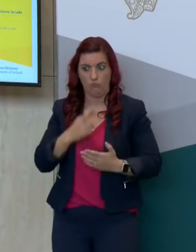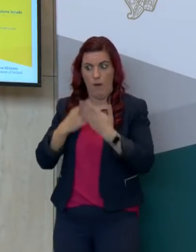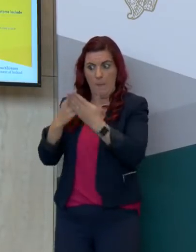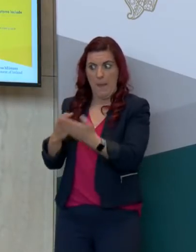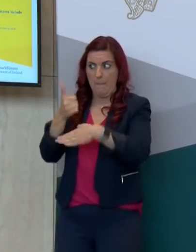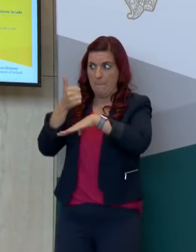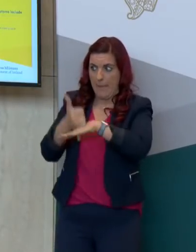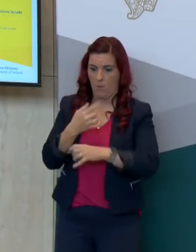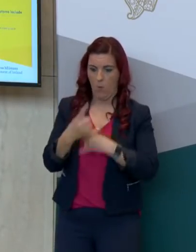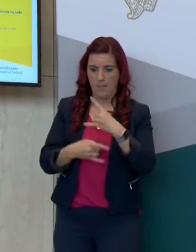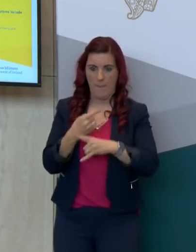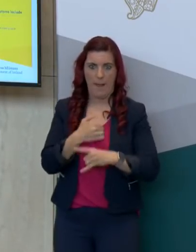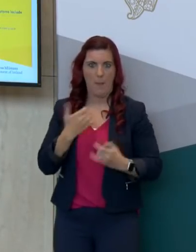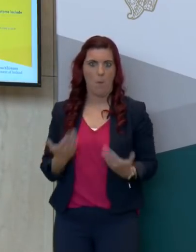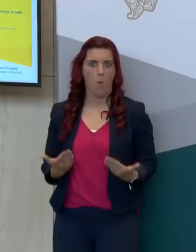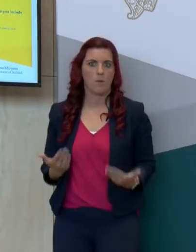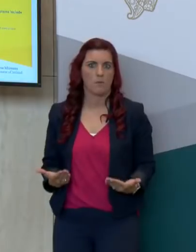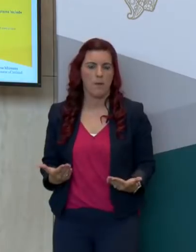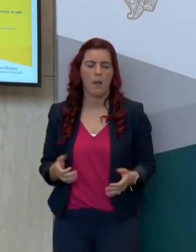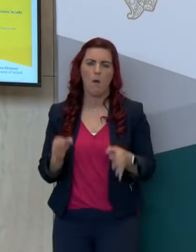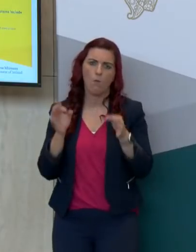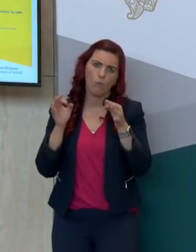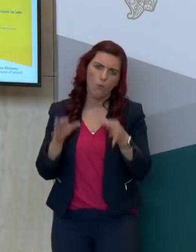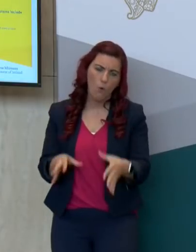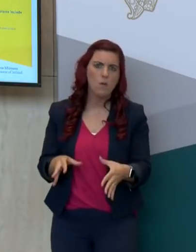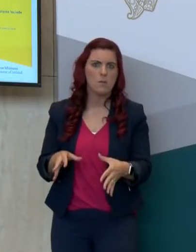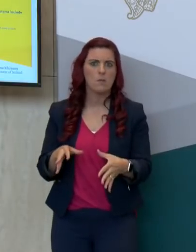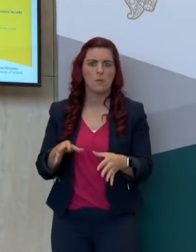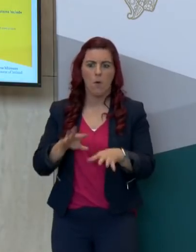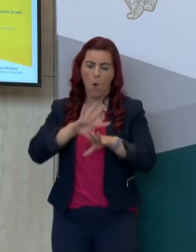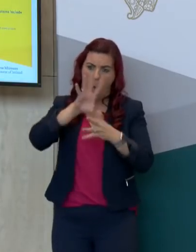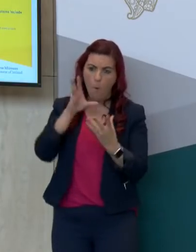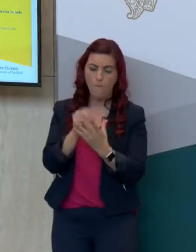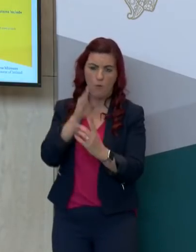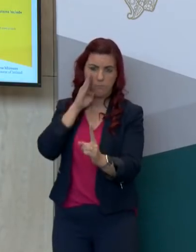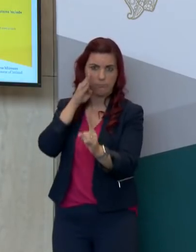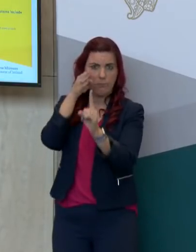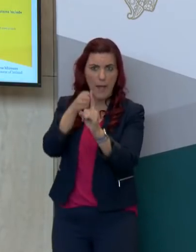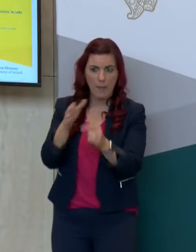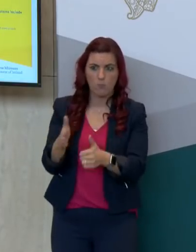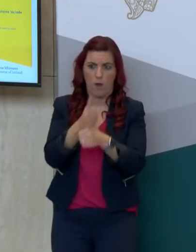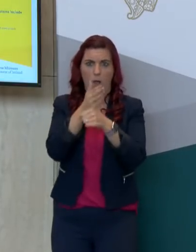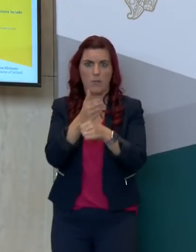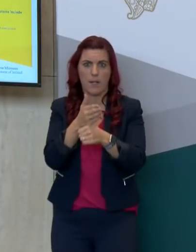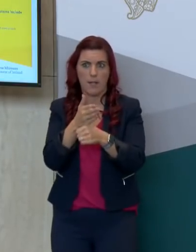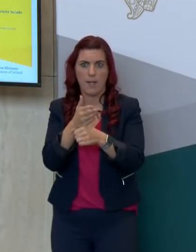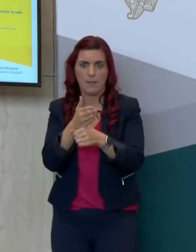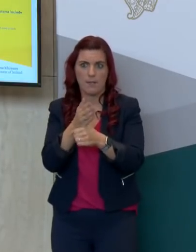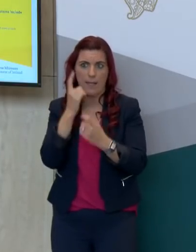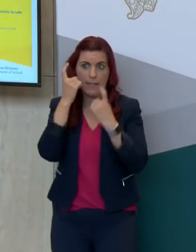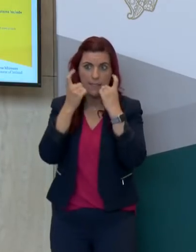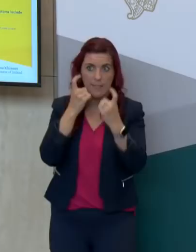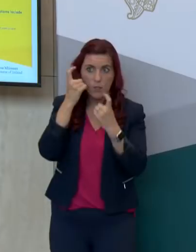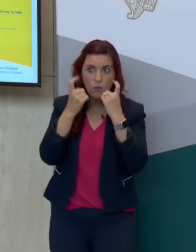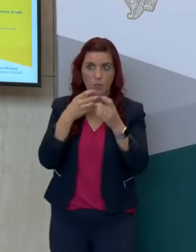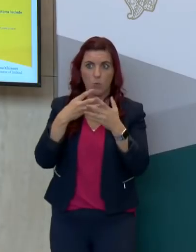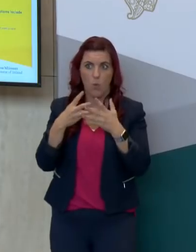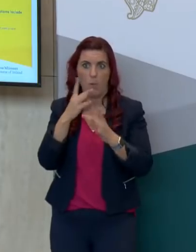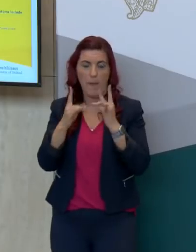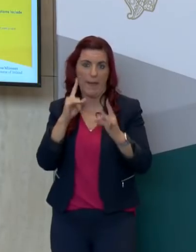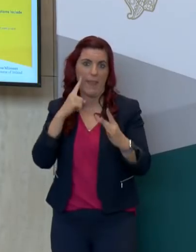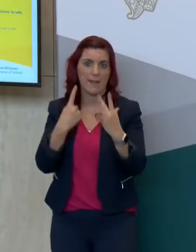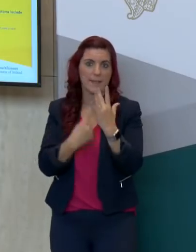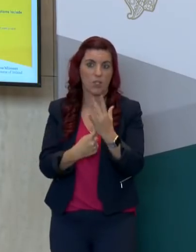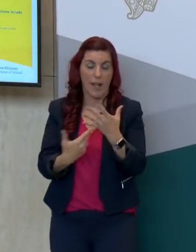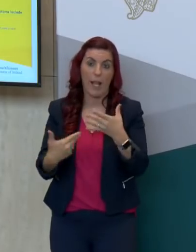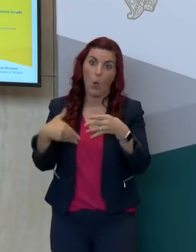based on where we're at a point in time. And of course, the overarching priorities will be part of our considerations when it comes to making recommendations in